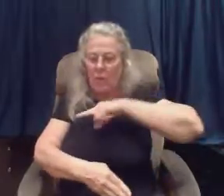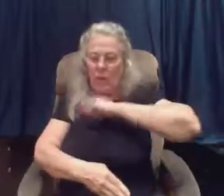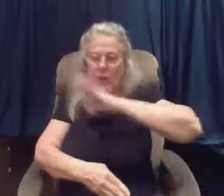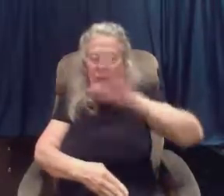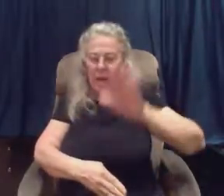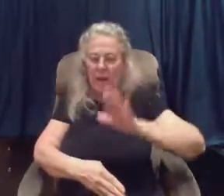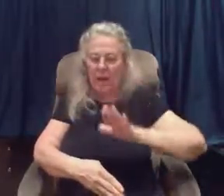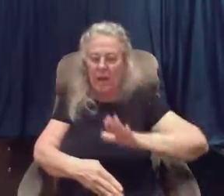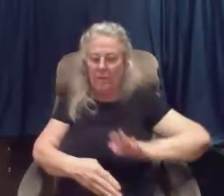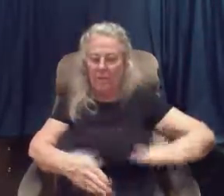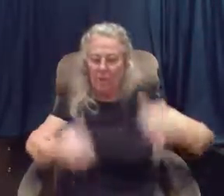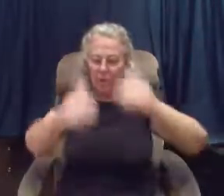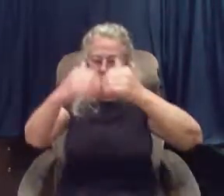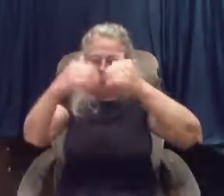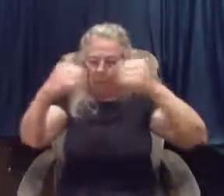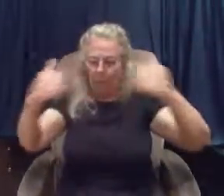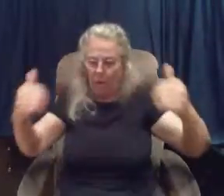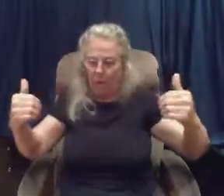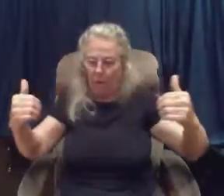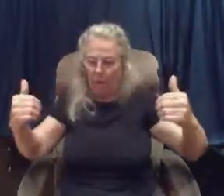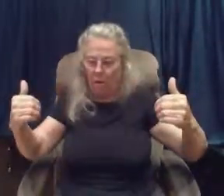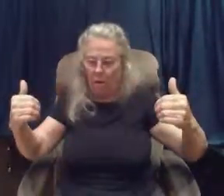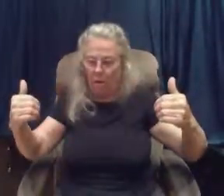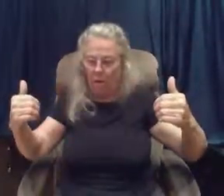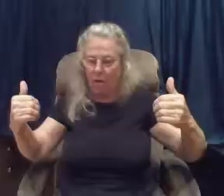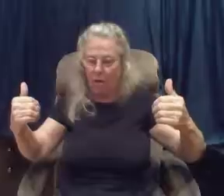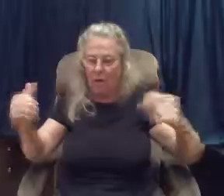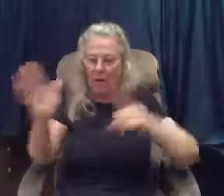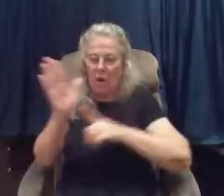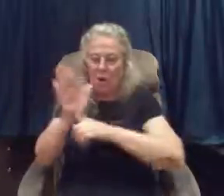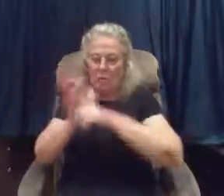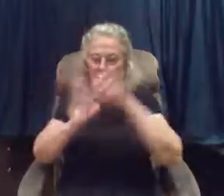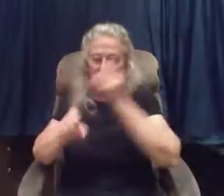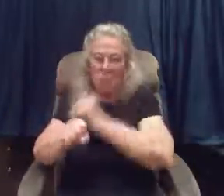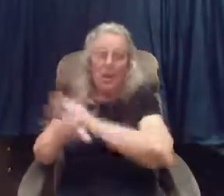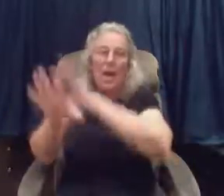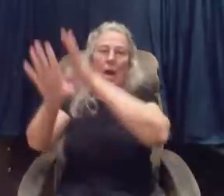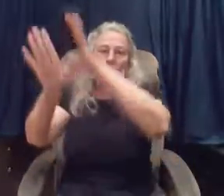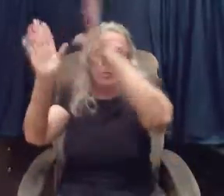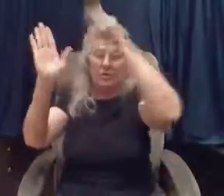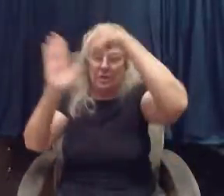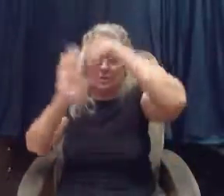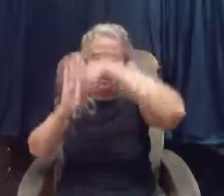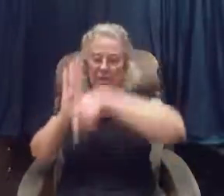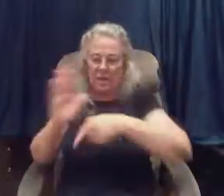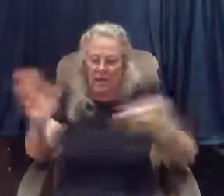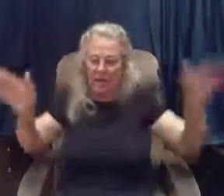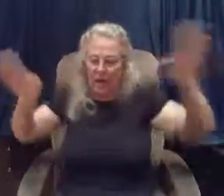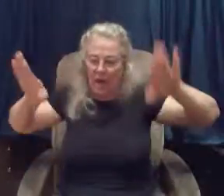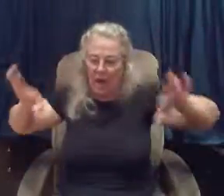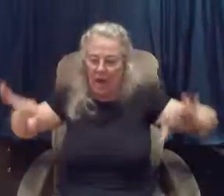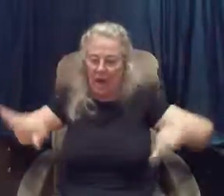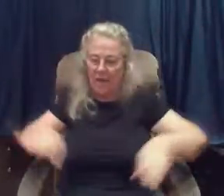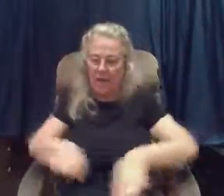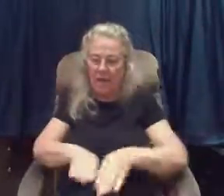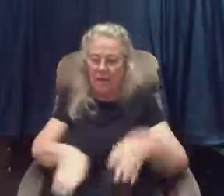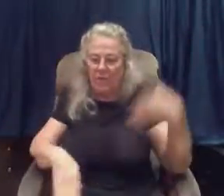we never would part. Tall mountains, deep valley,